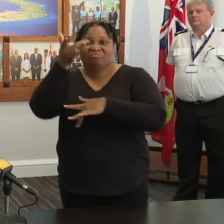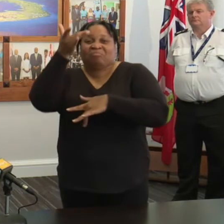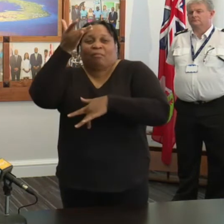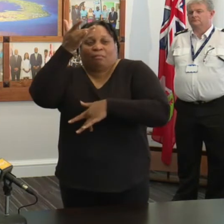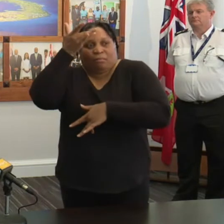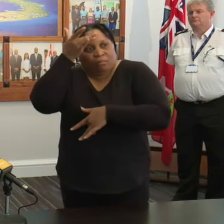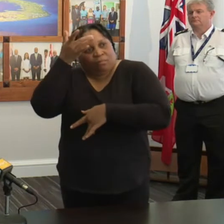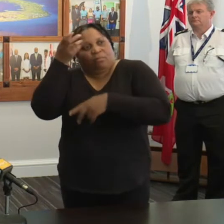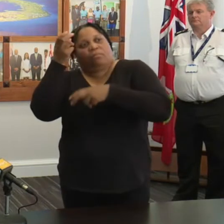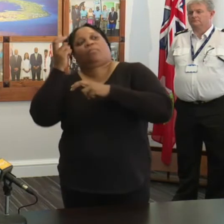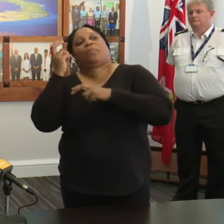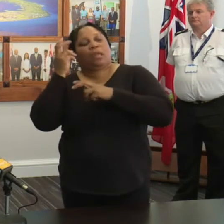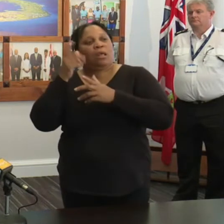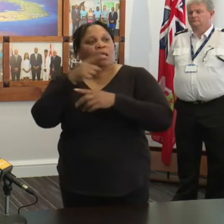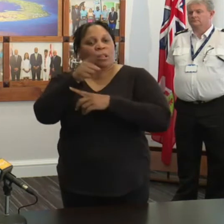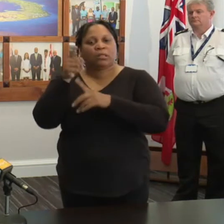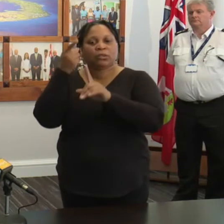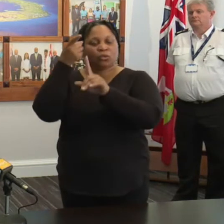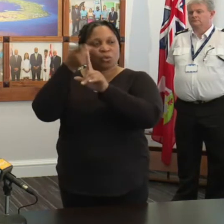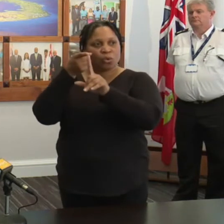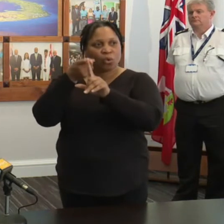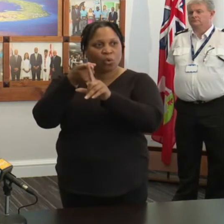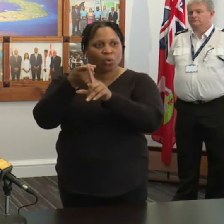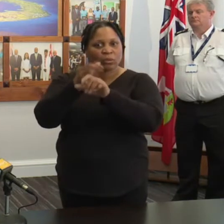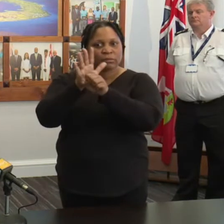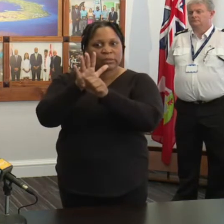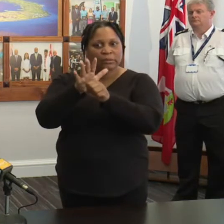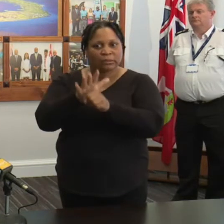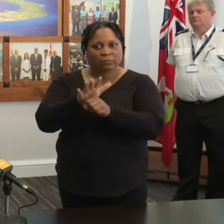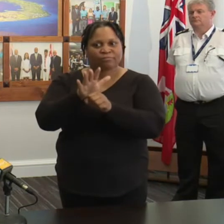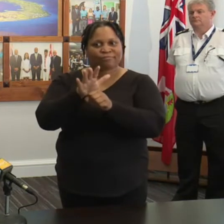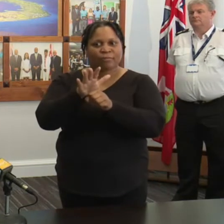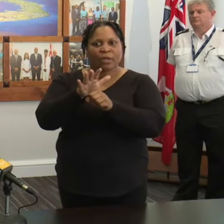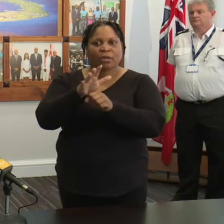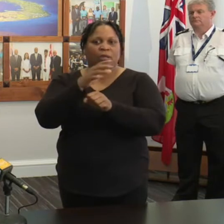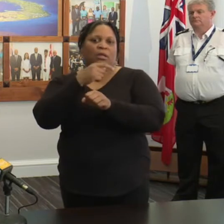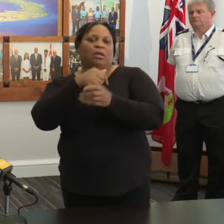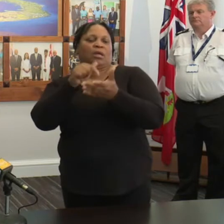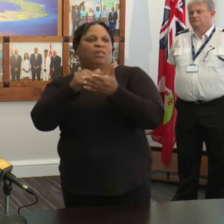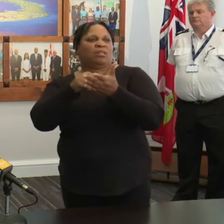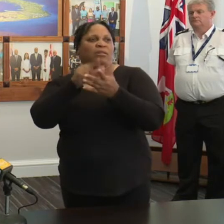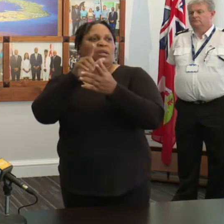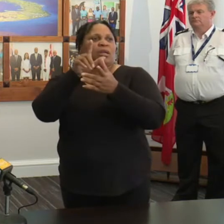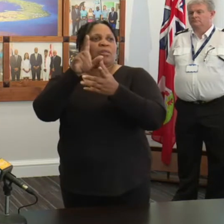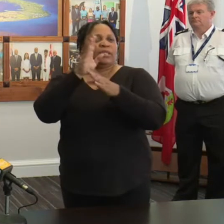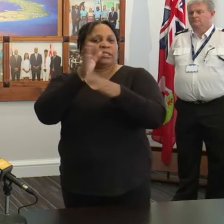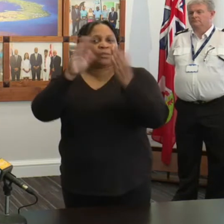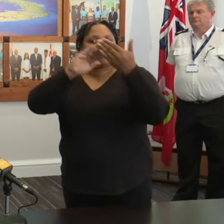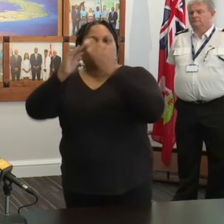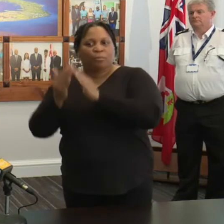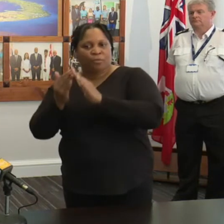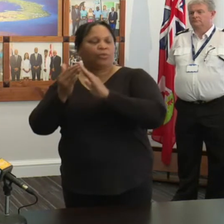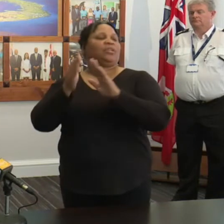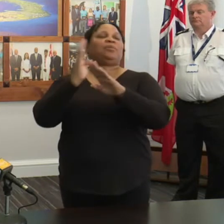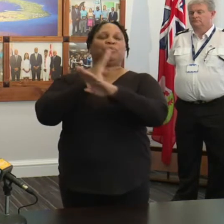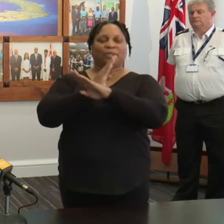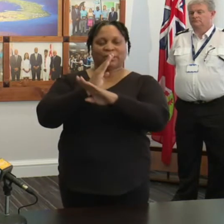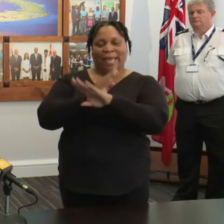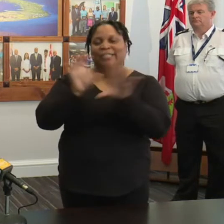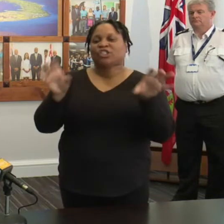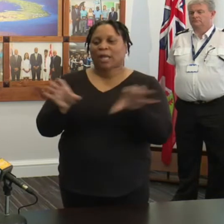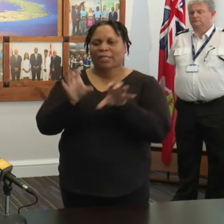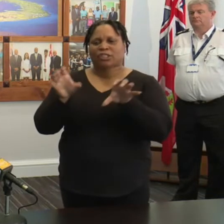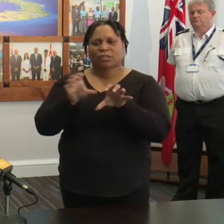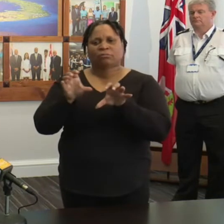and it is the goal of this suppression activity, this community protection action that is being taken